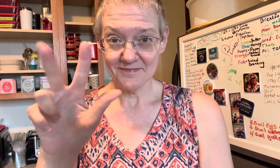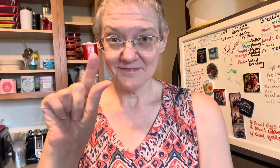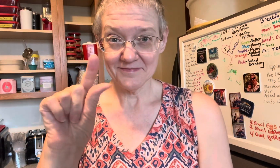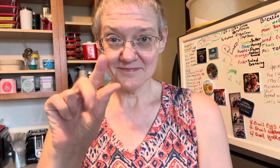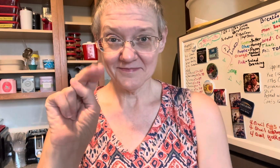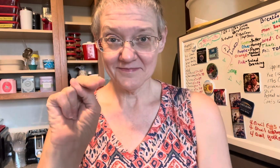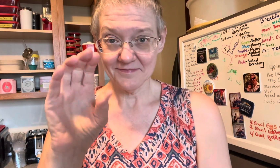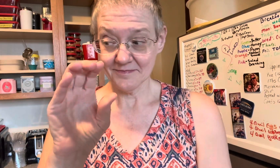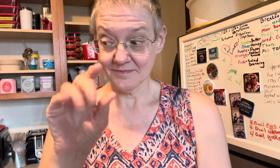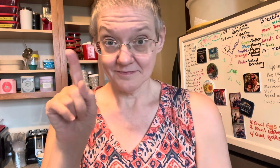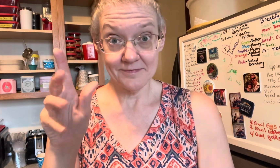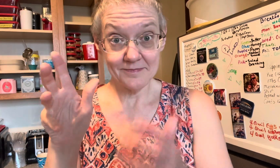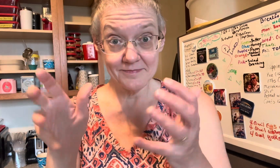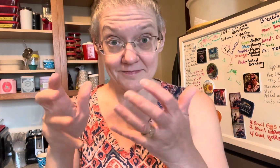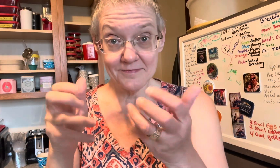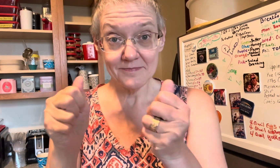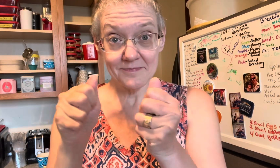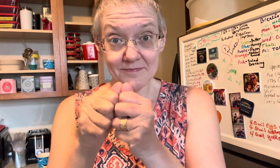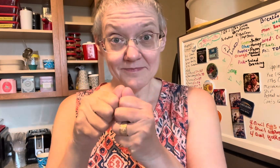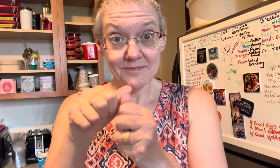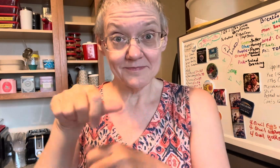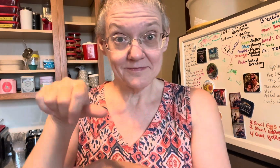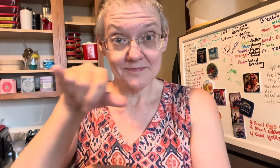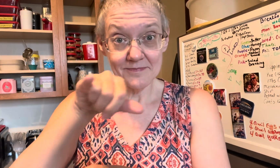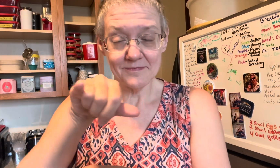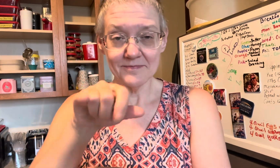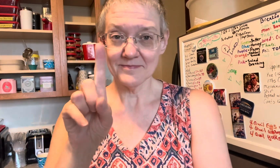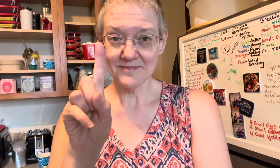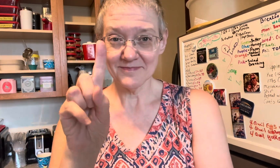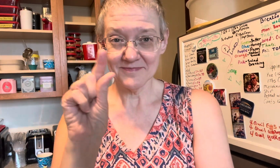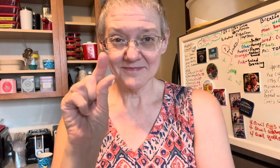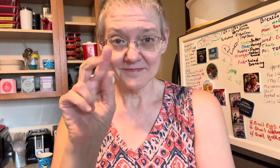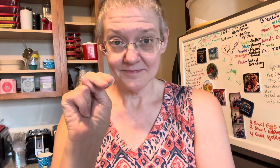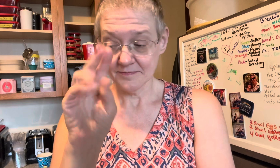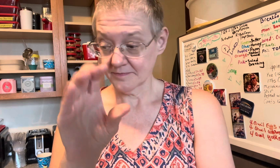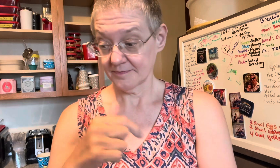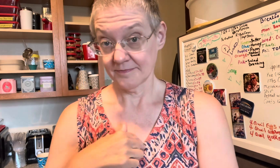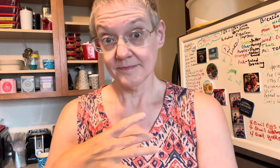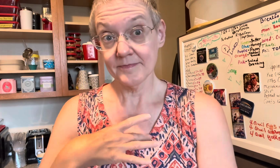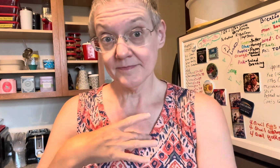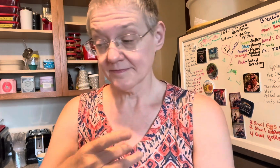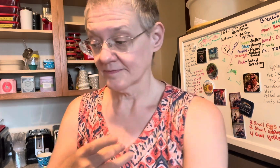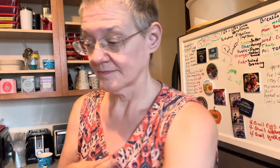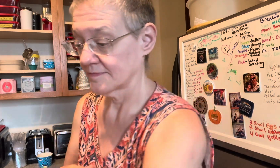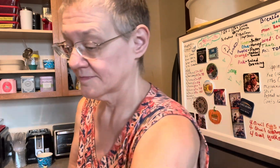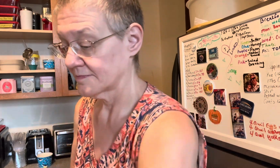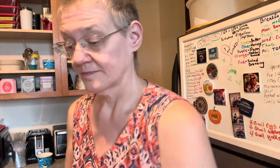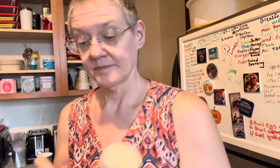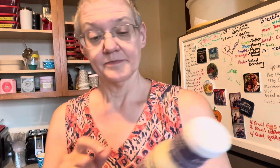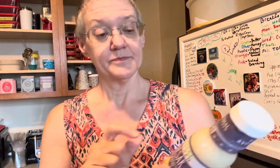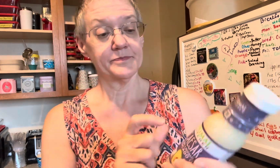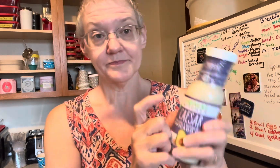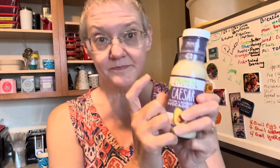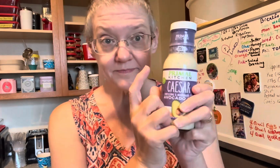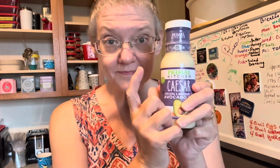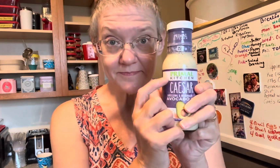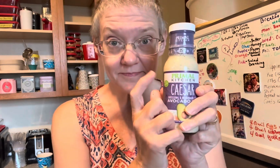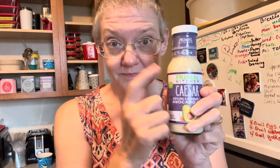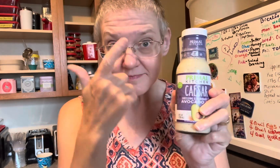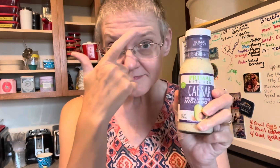0.3 grams of net carbs. So that makes that salad 1 gram of net carb. And I like this brand because it